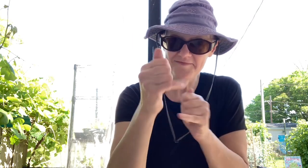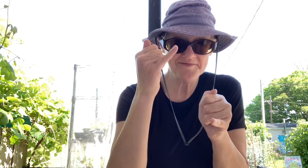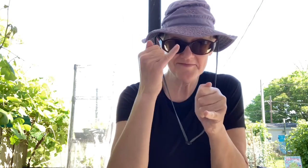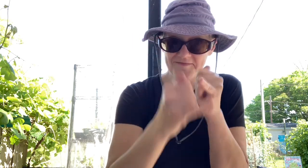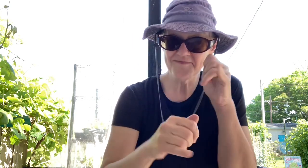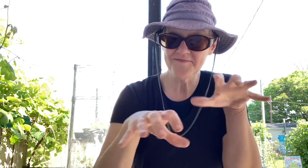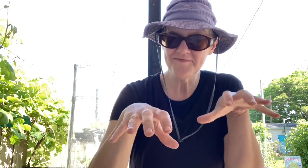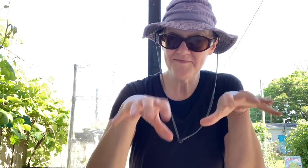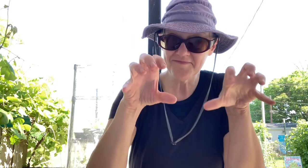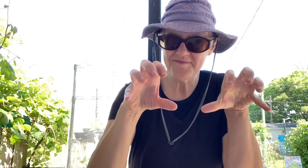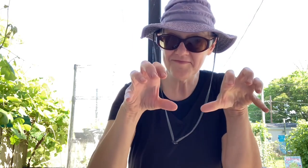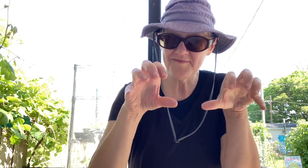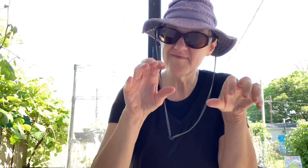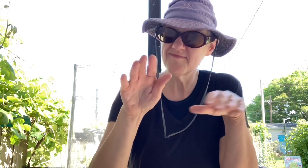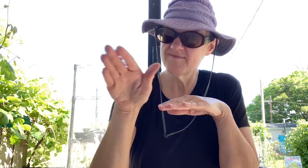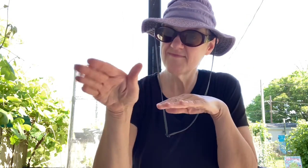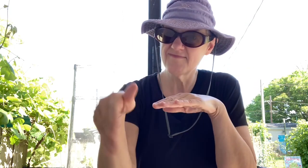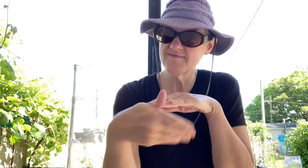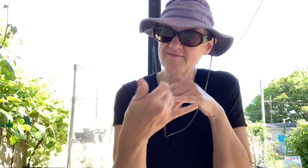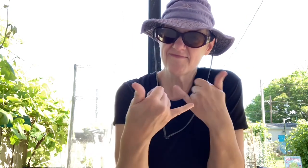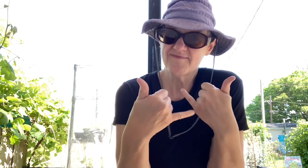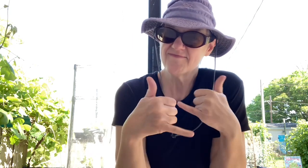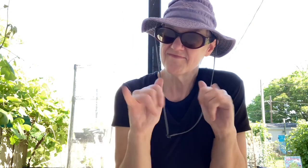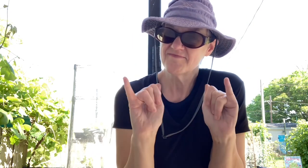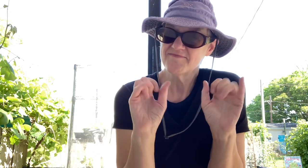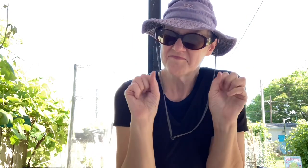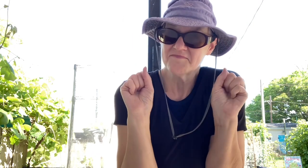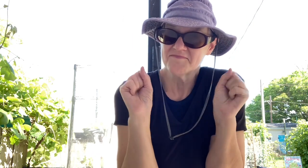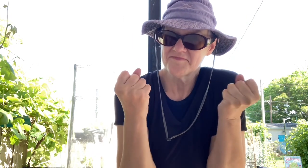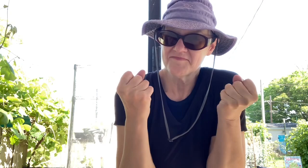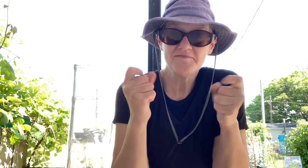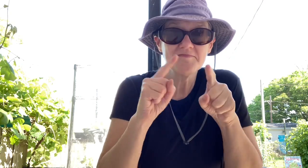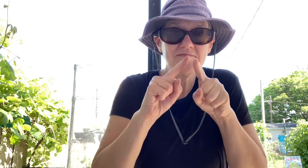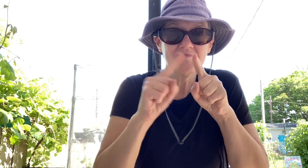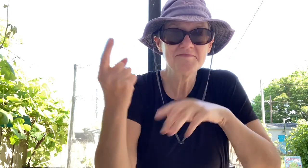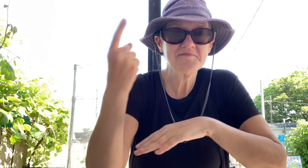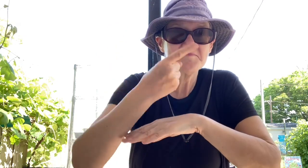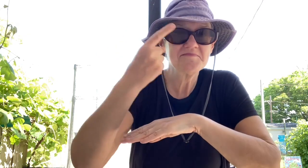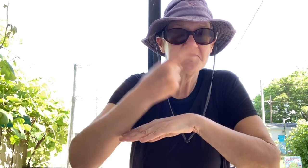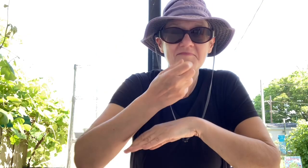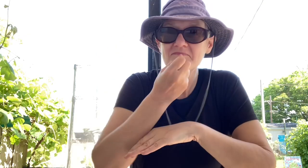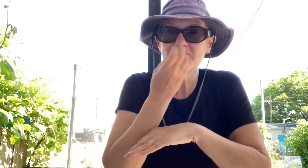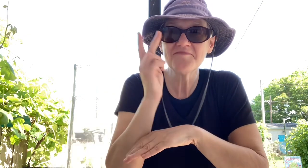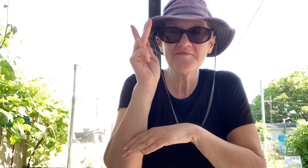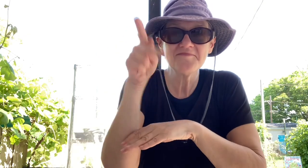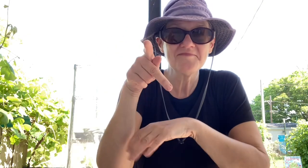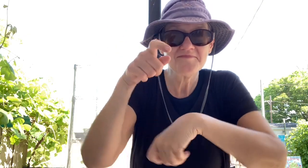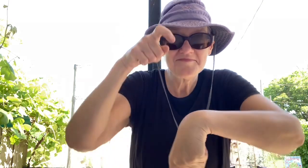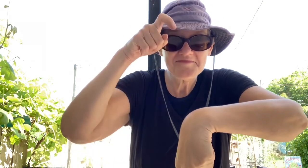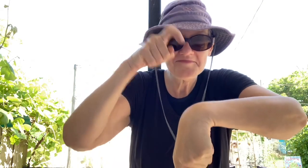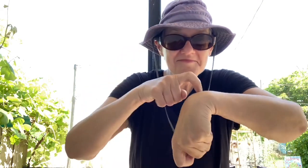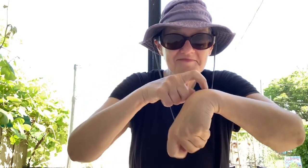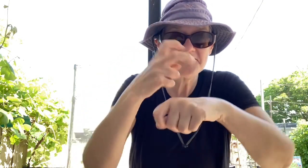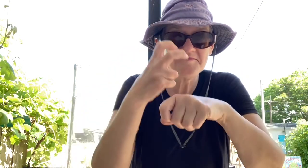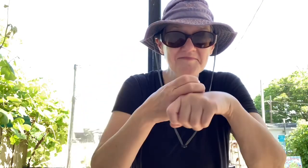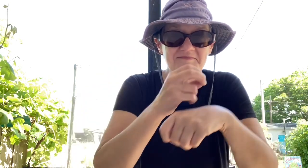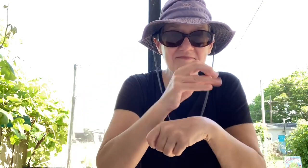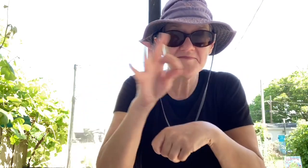Now we're 2 weeks past our last frost and it's still cold here overnight, but daytime temperatures are warming